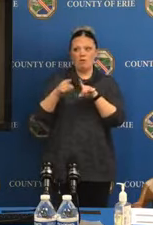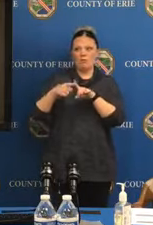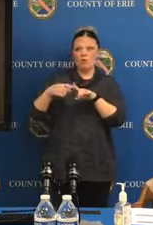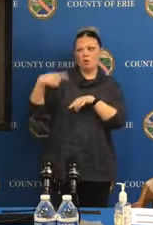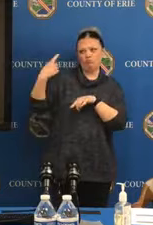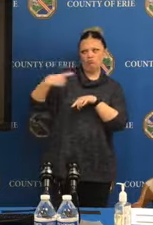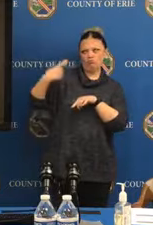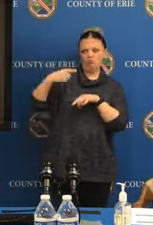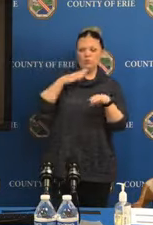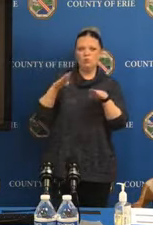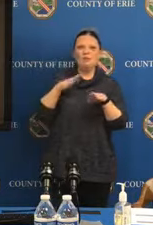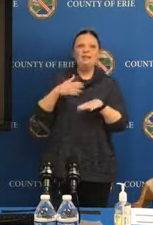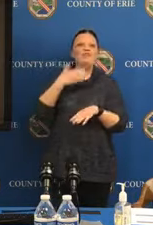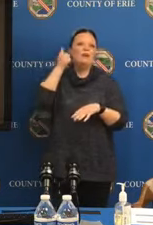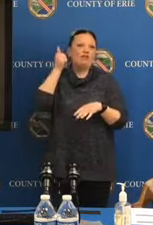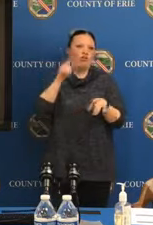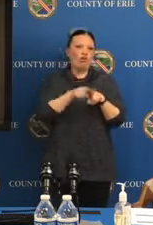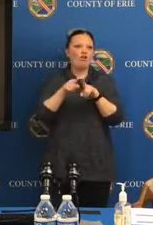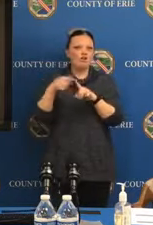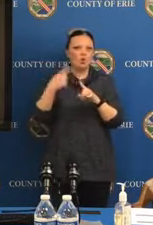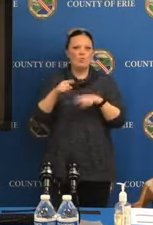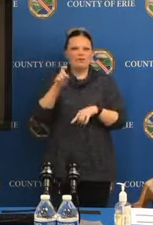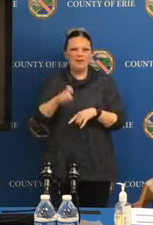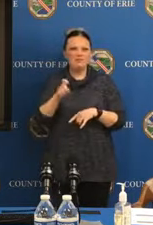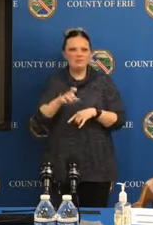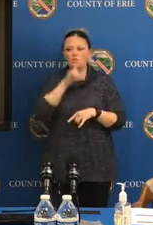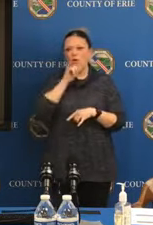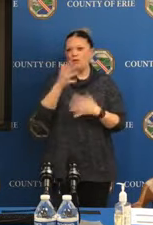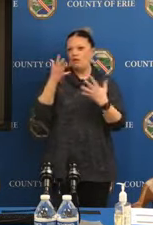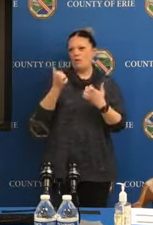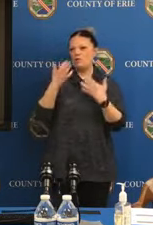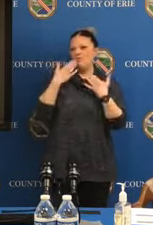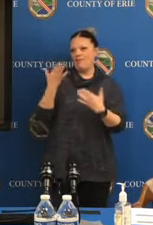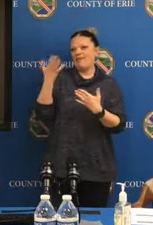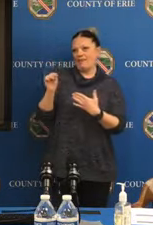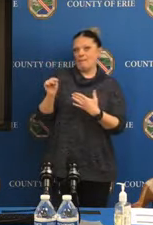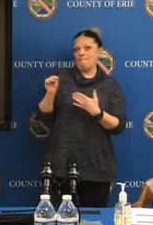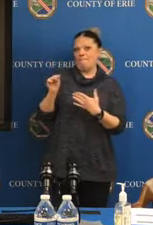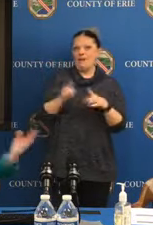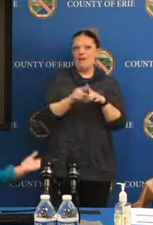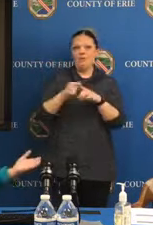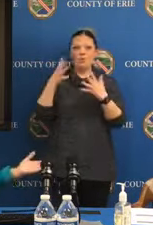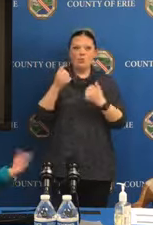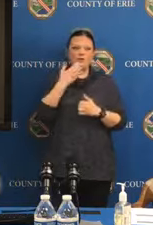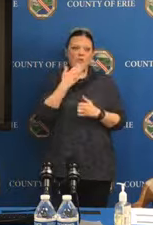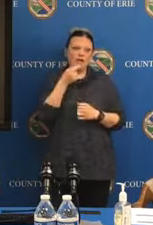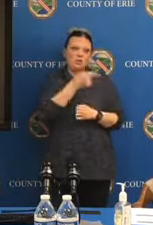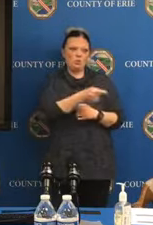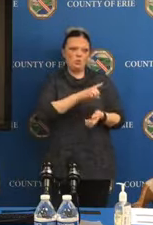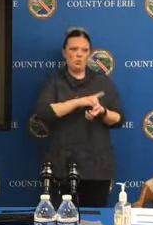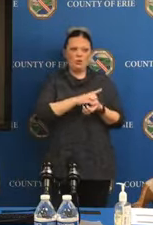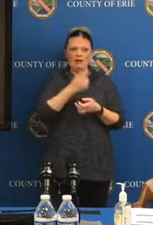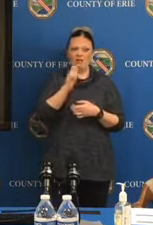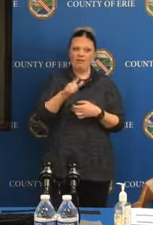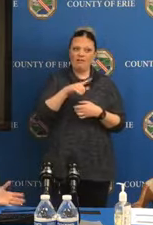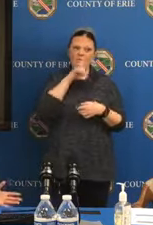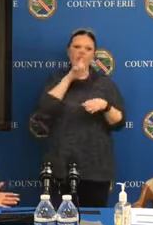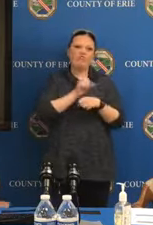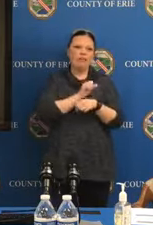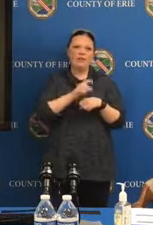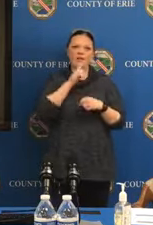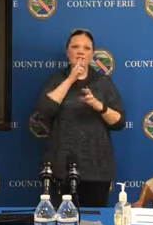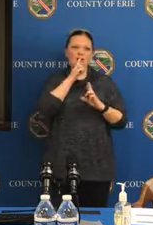into behaving better also when necessary. And I really want to thank him. I also would like to thank you, Dr. Gail. Truly, it's been an